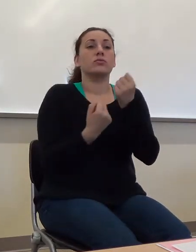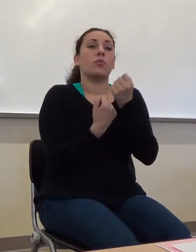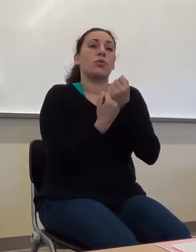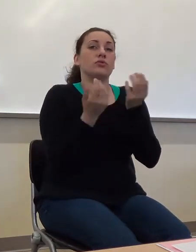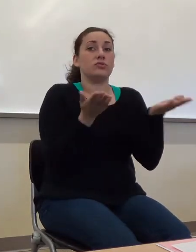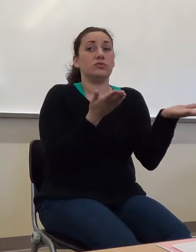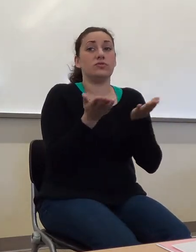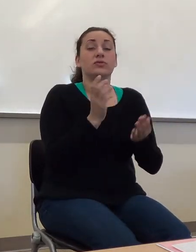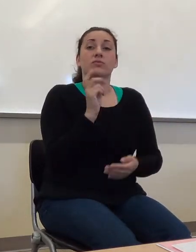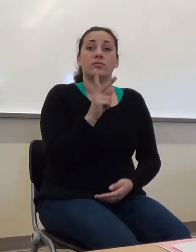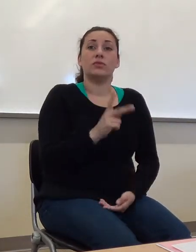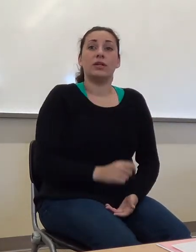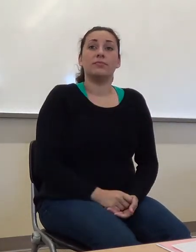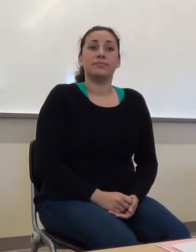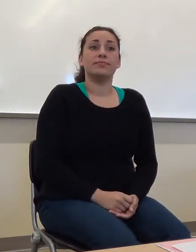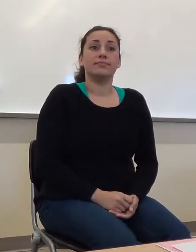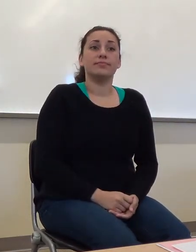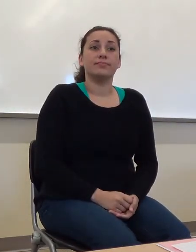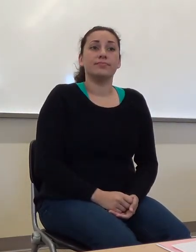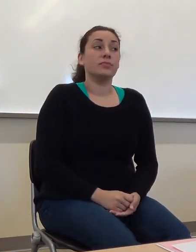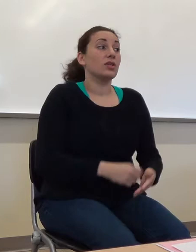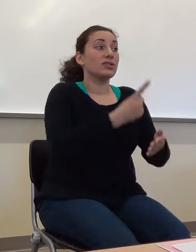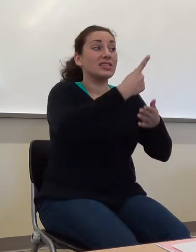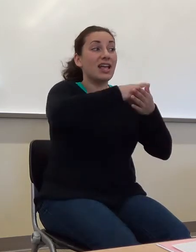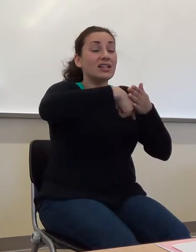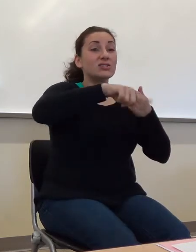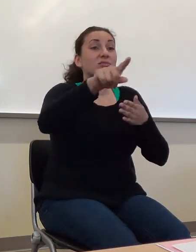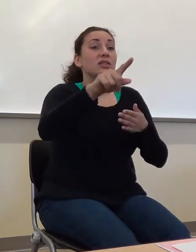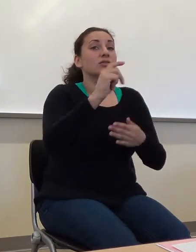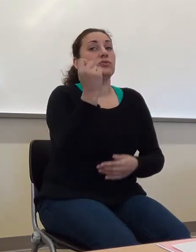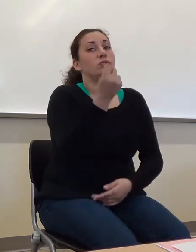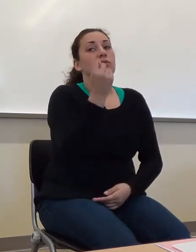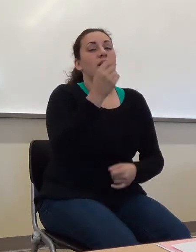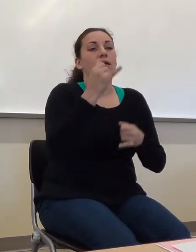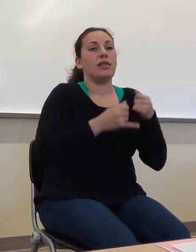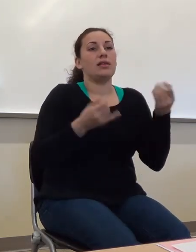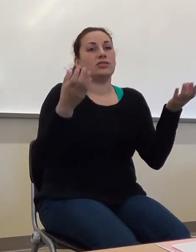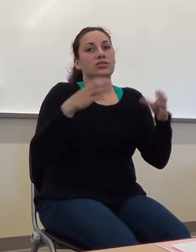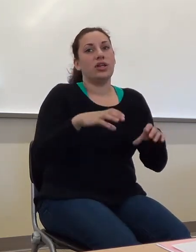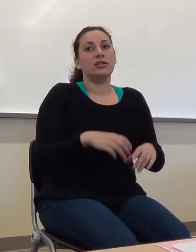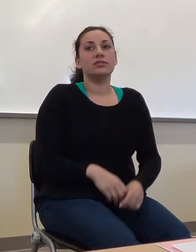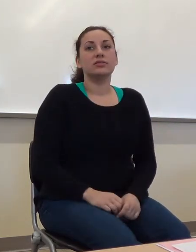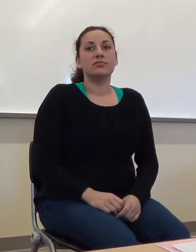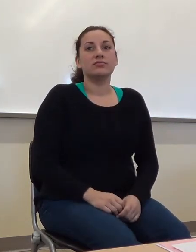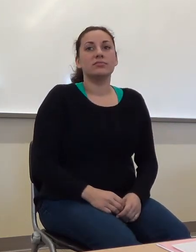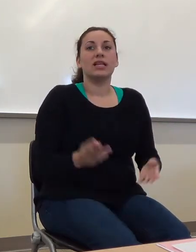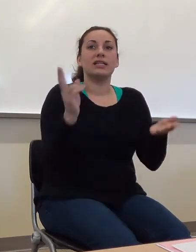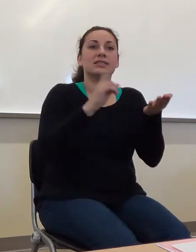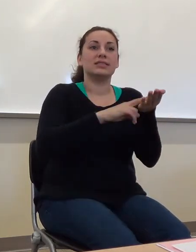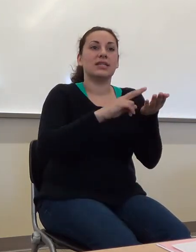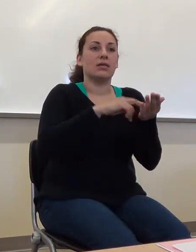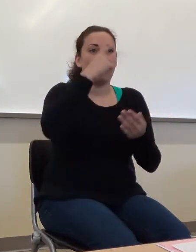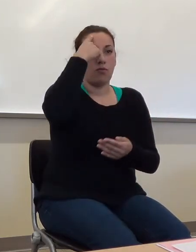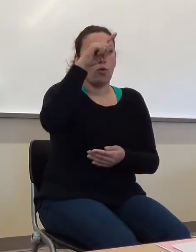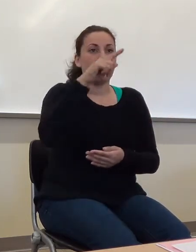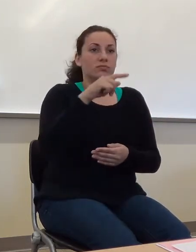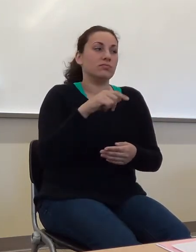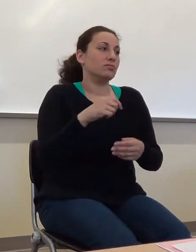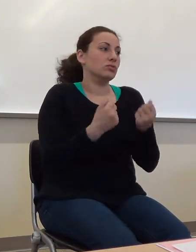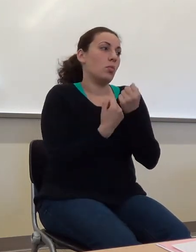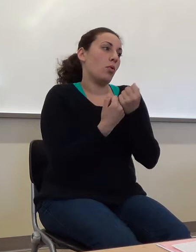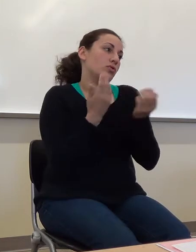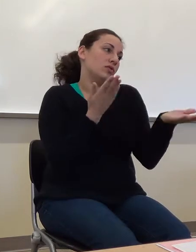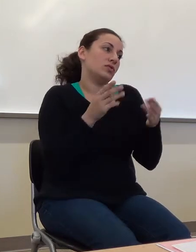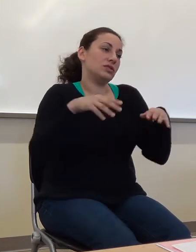today would be your last chance to do that, okay? So we'll talk about that again as, you